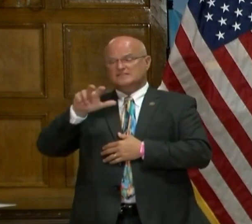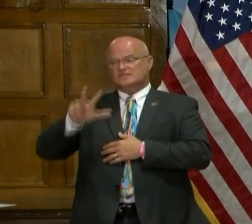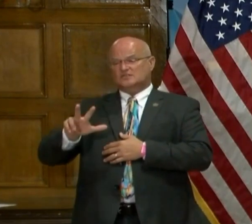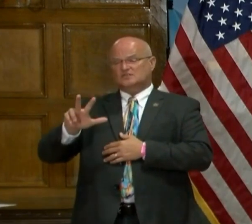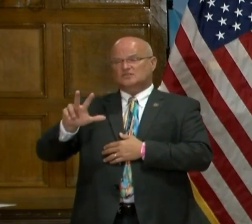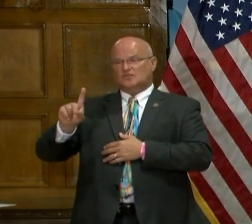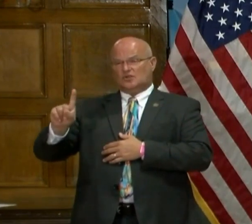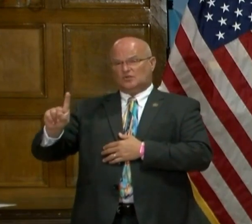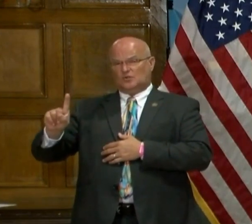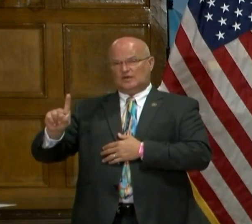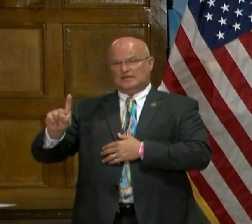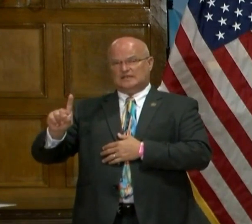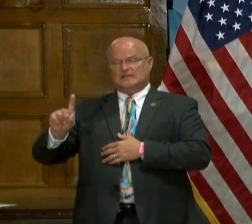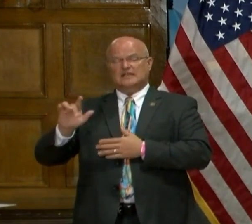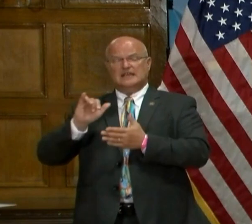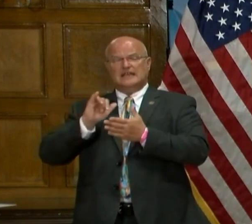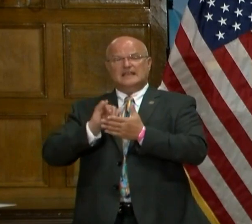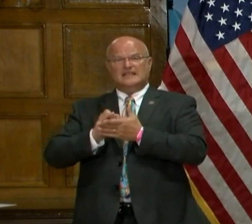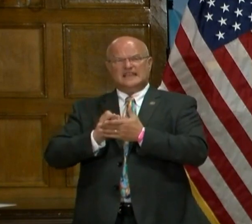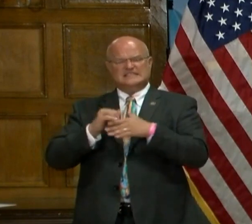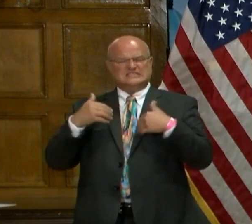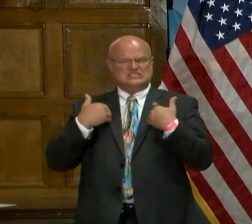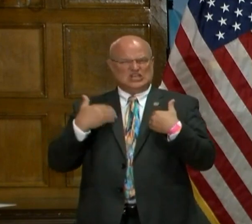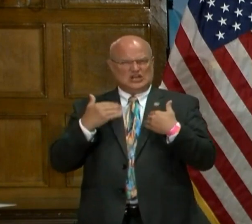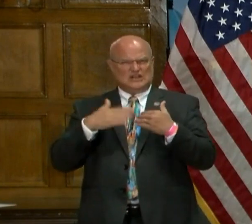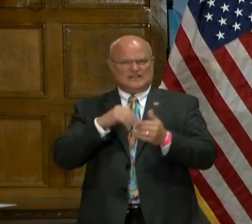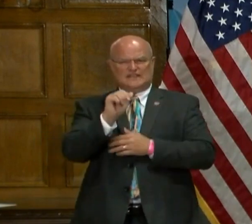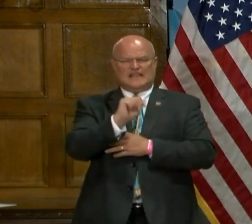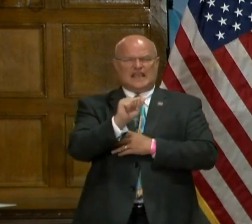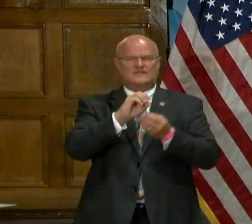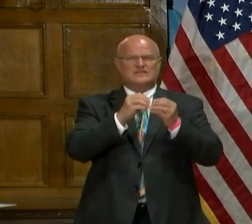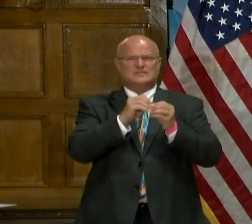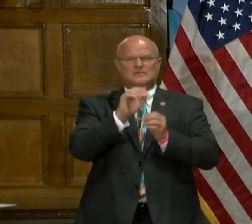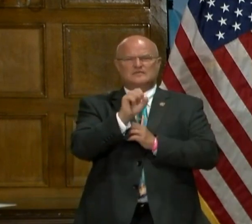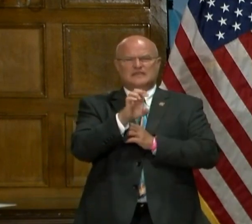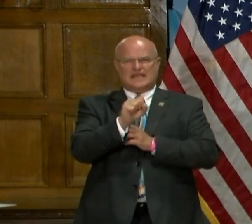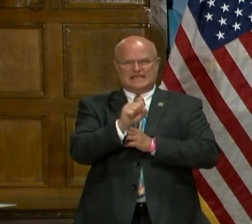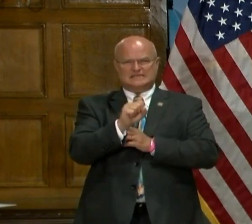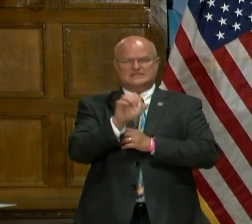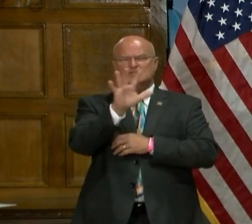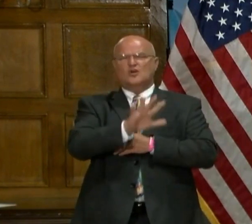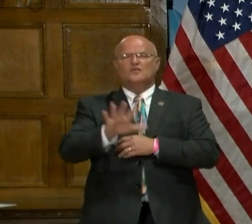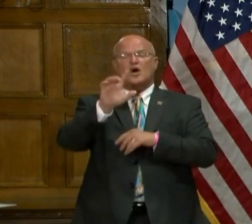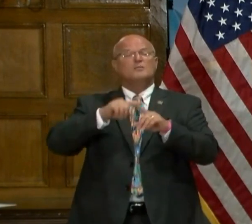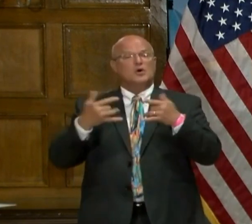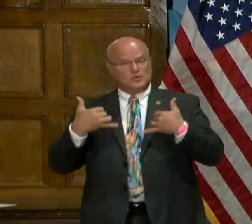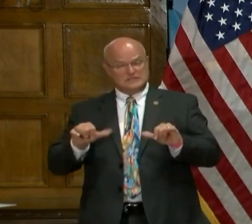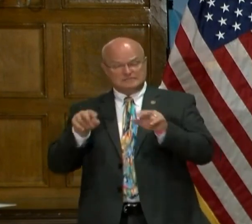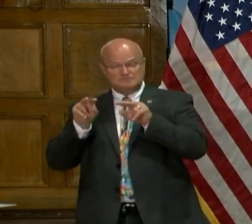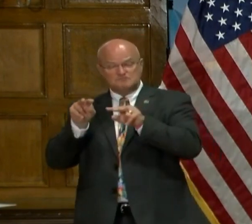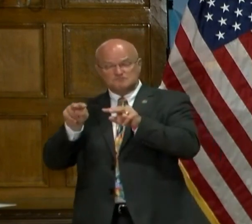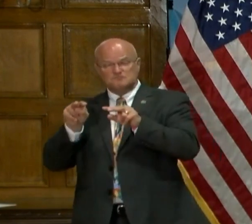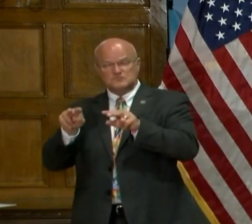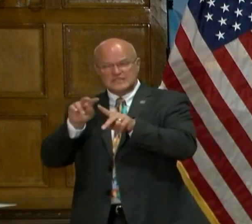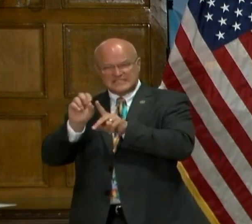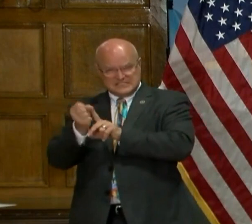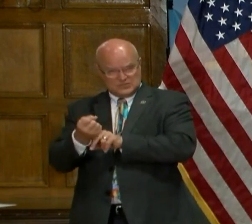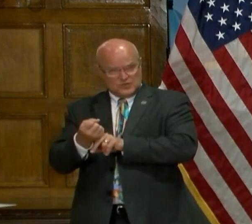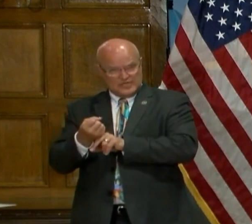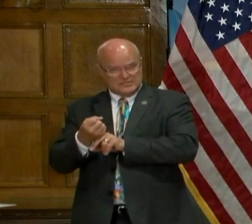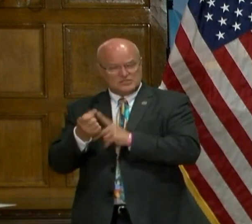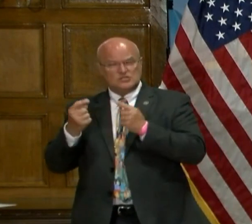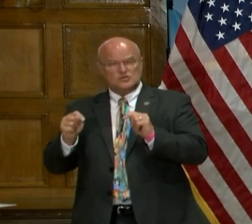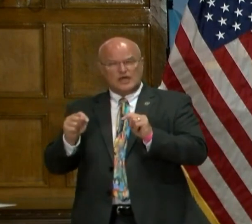31 years of age, which is younger than the average number of cases overall. But we're still looking into that